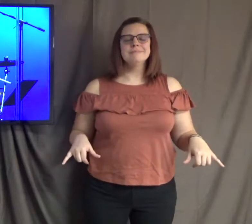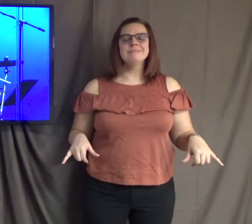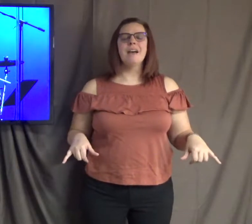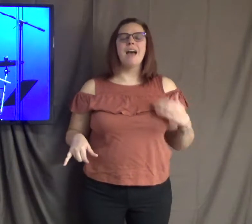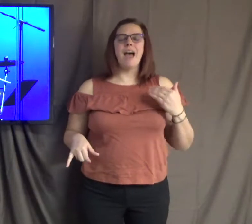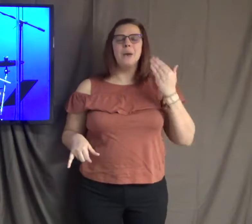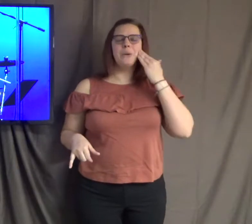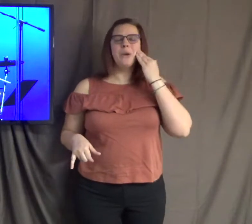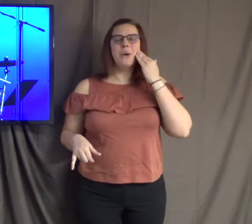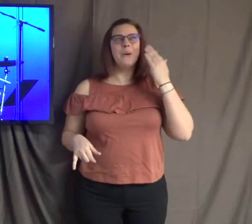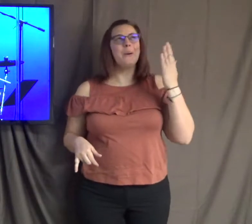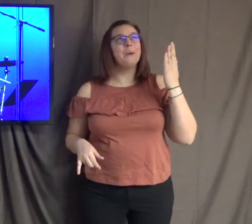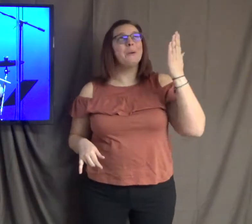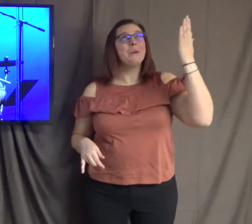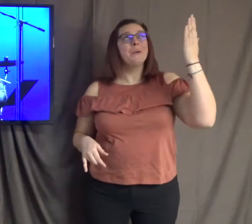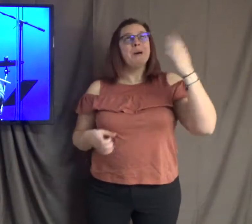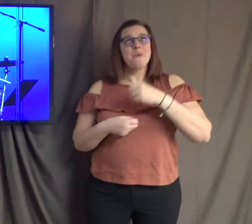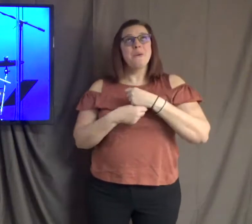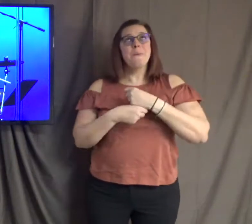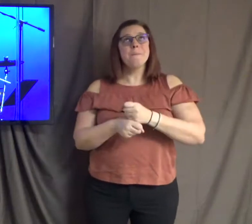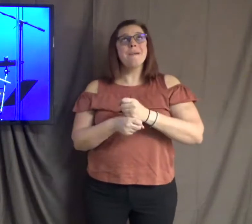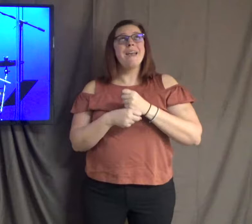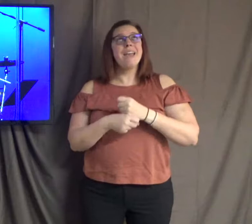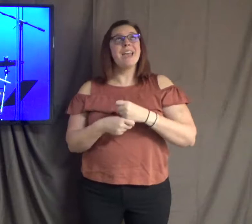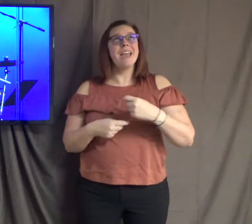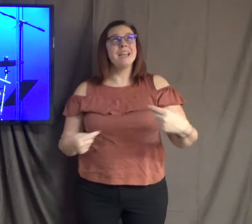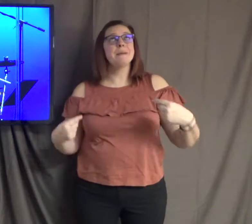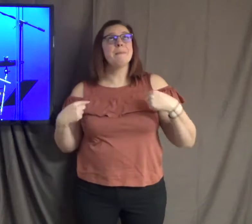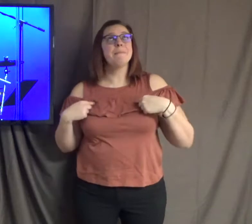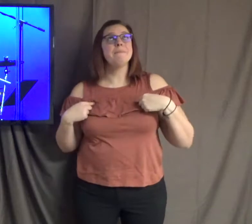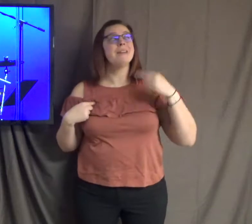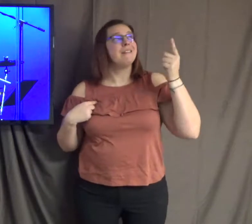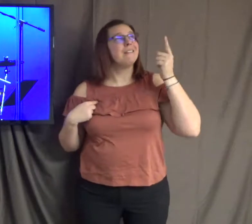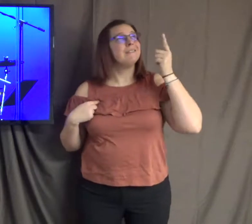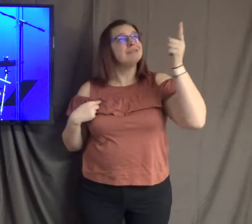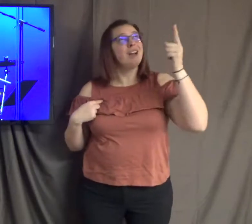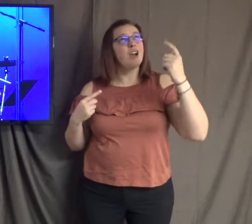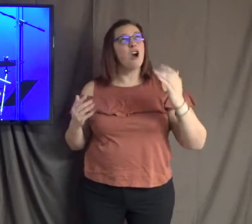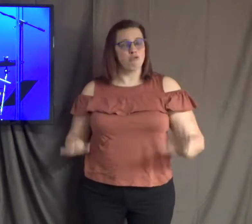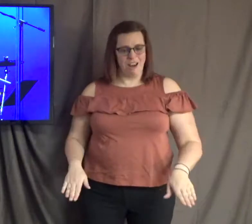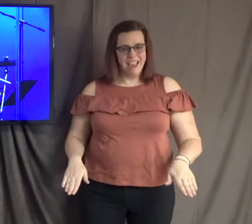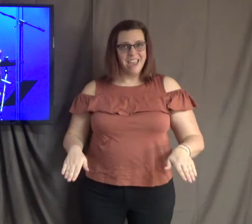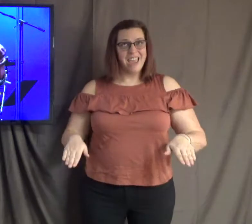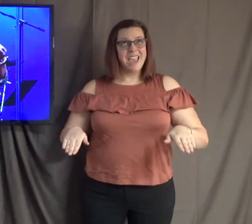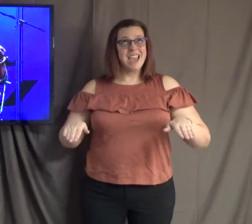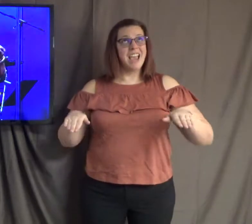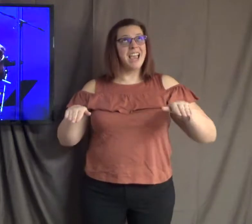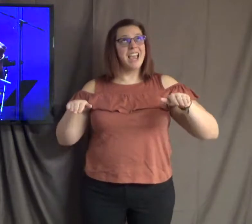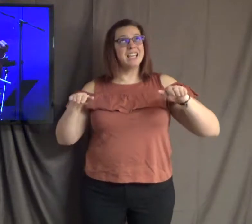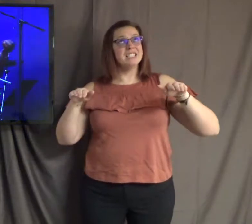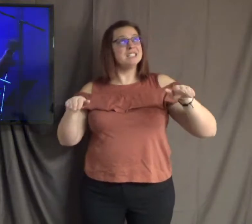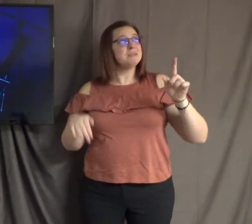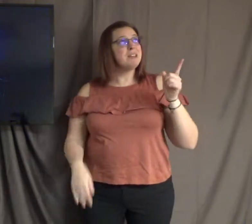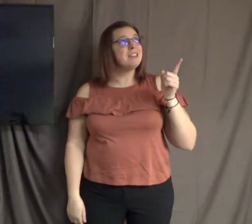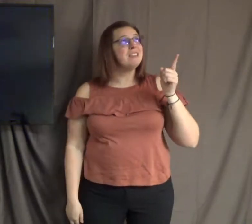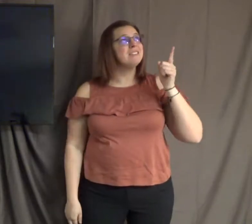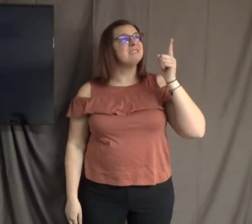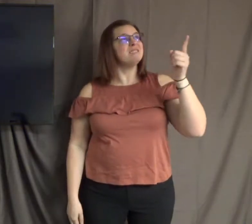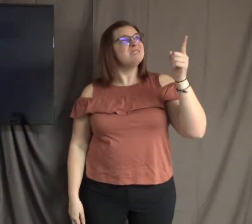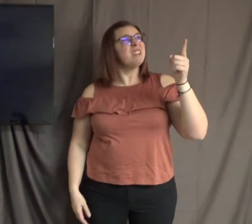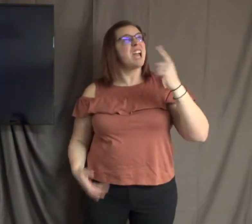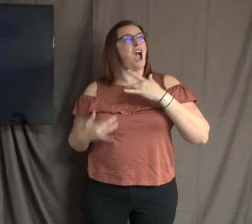who made you, the one who raised you, who gives your heart